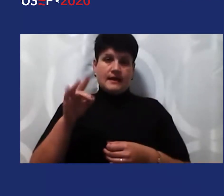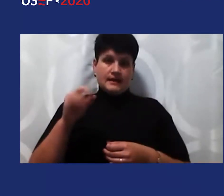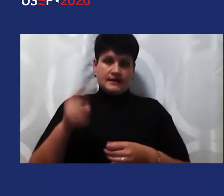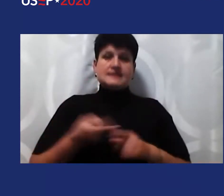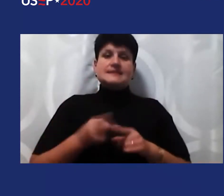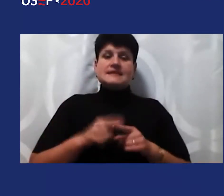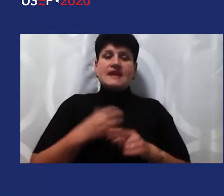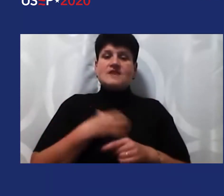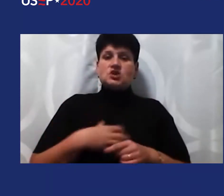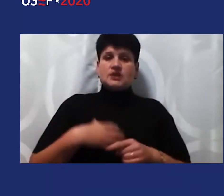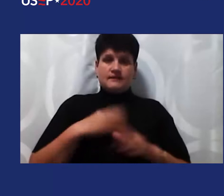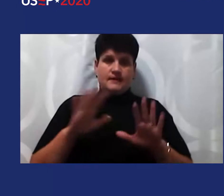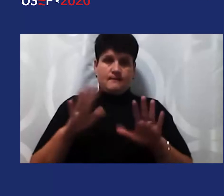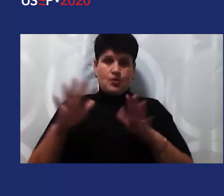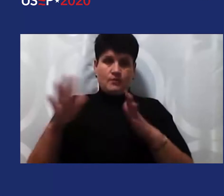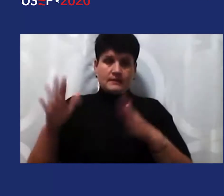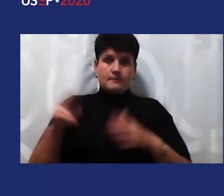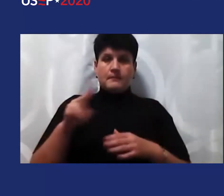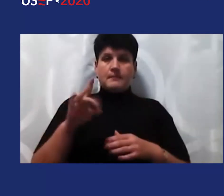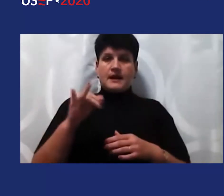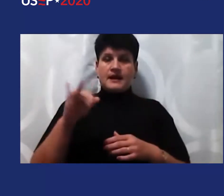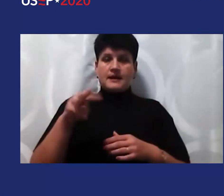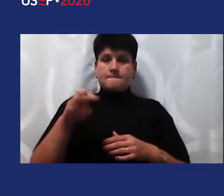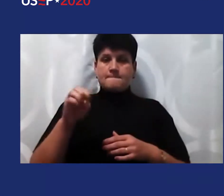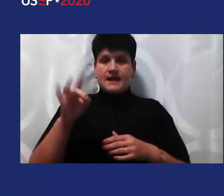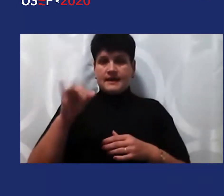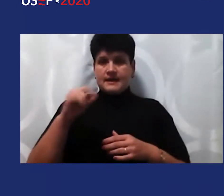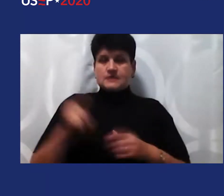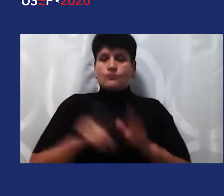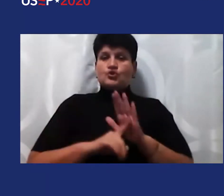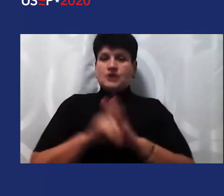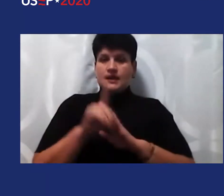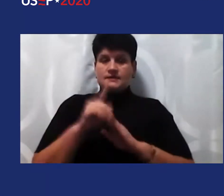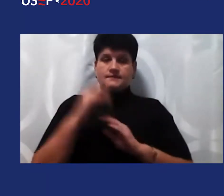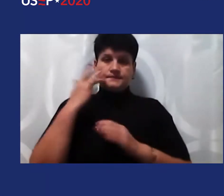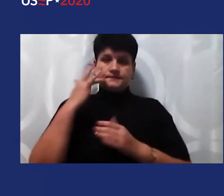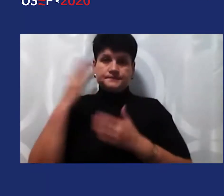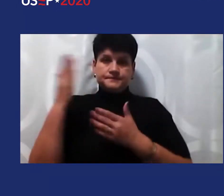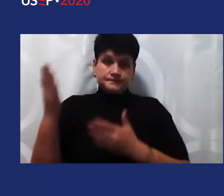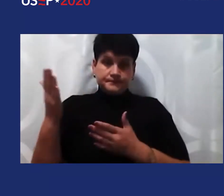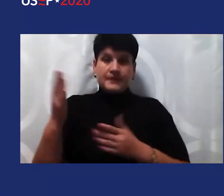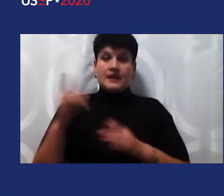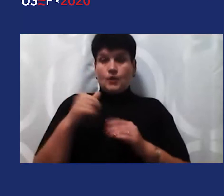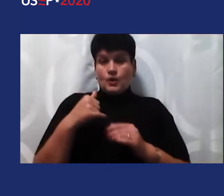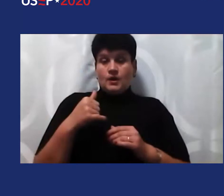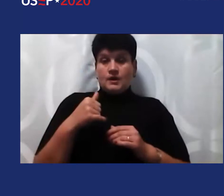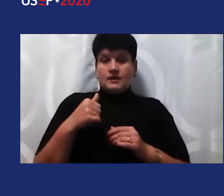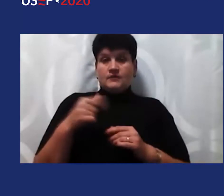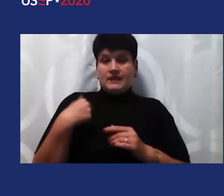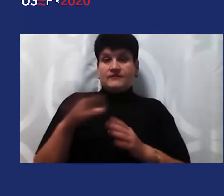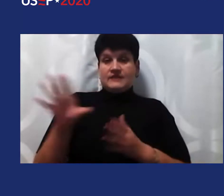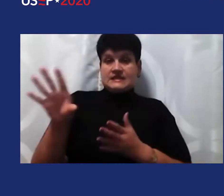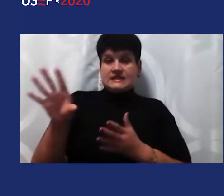While discussing primaries is very important because primaries were launched first in the US, and now